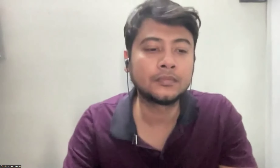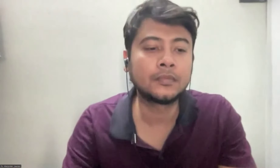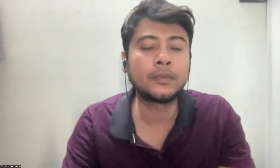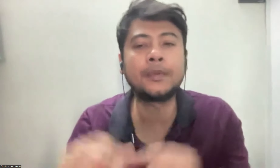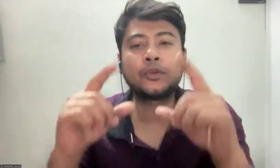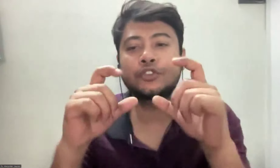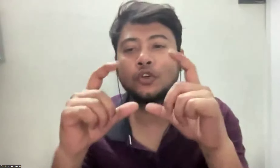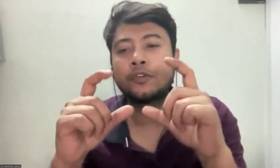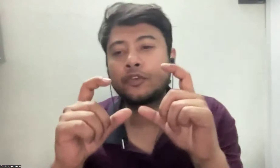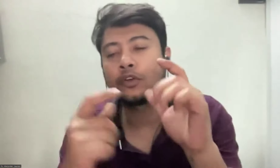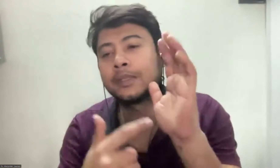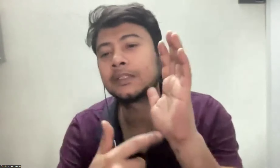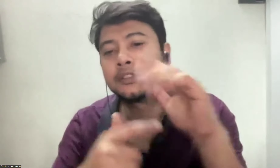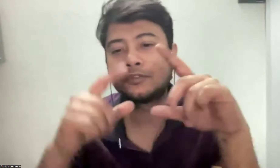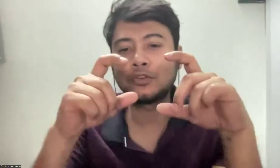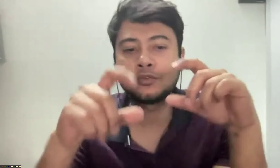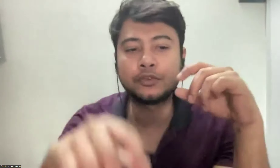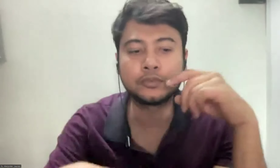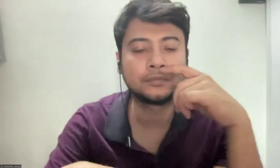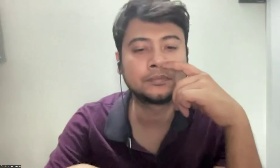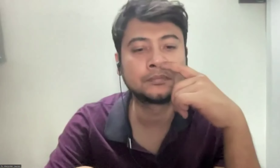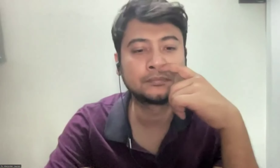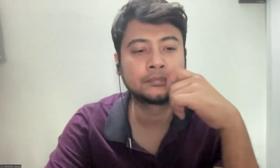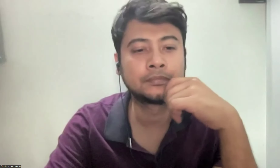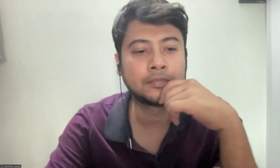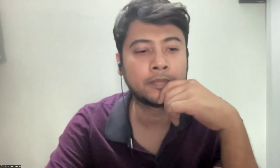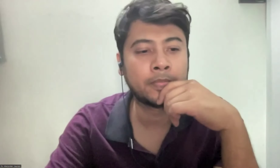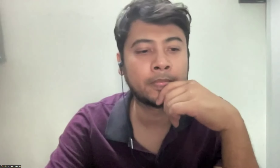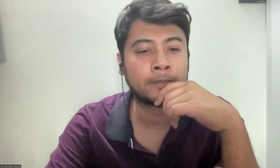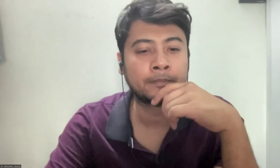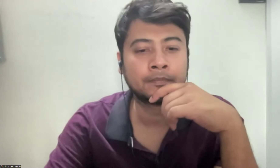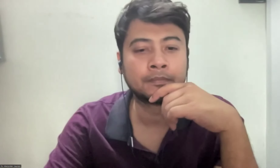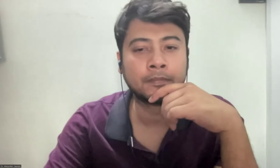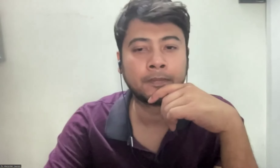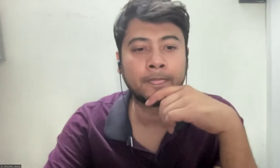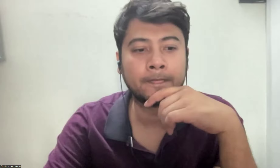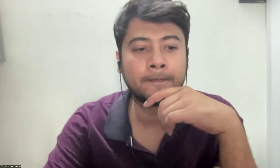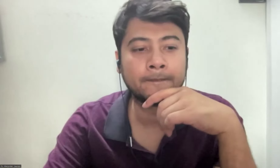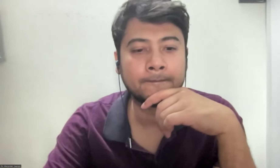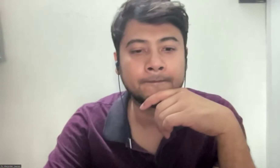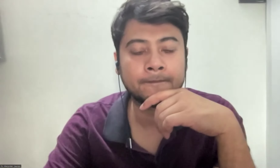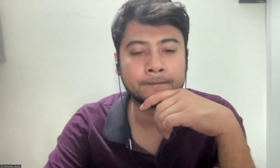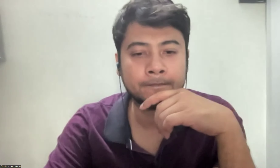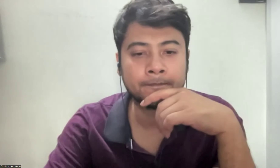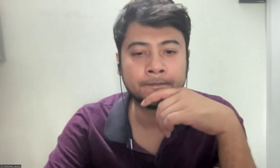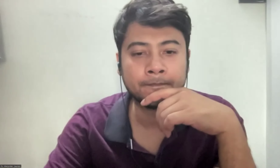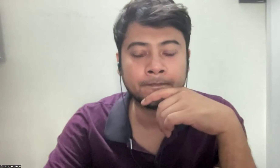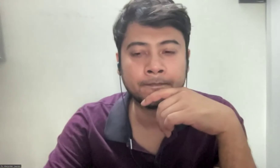Copper is little Maybe you red can in show a color. photo, Mataji. Photo, photo. Photo is yeah. Second.